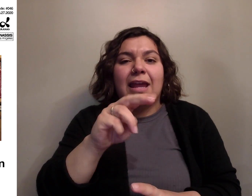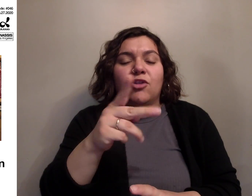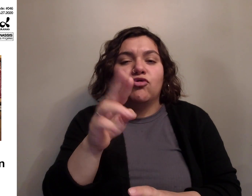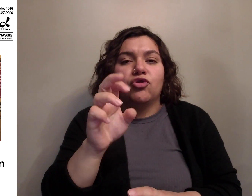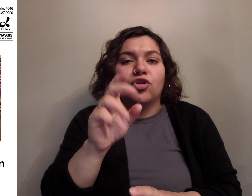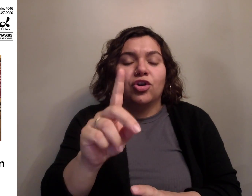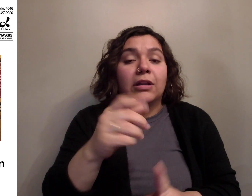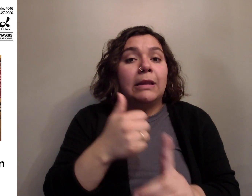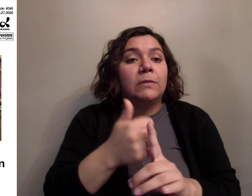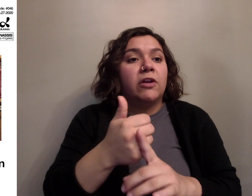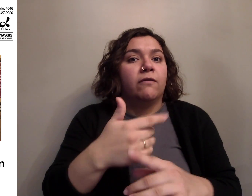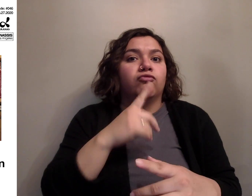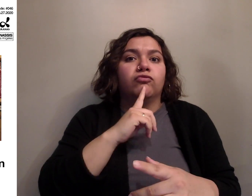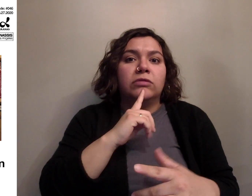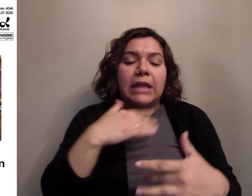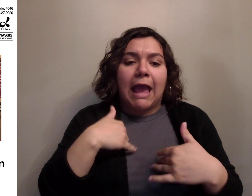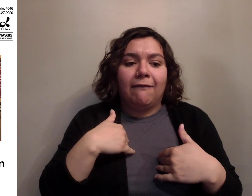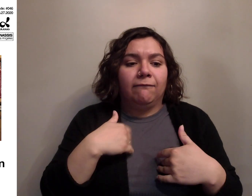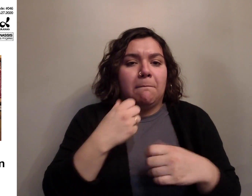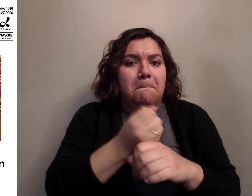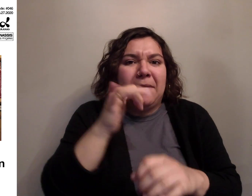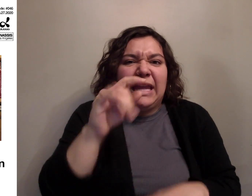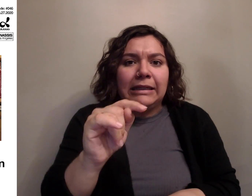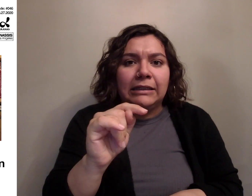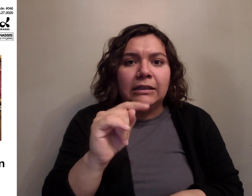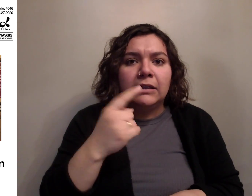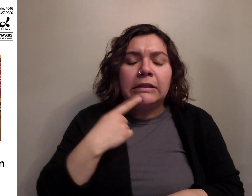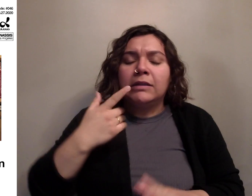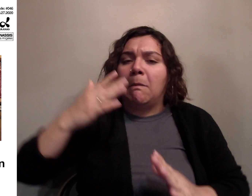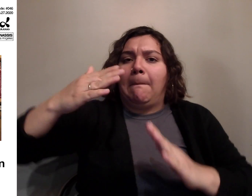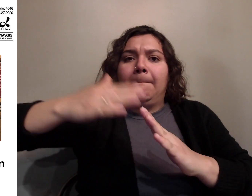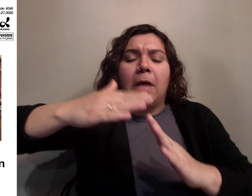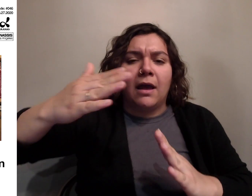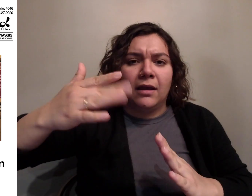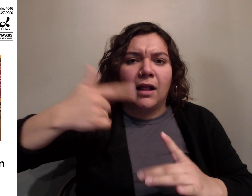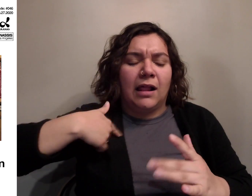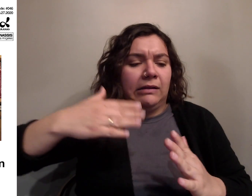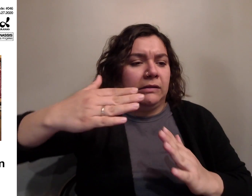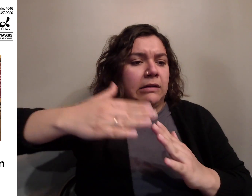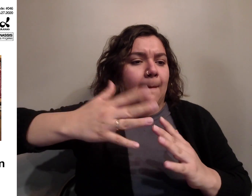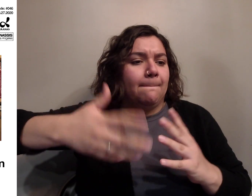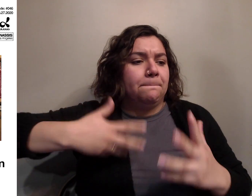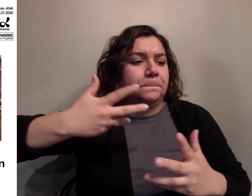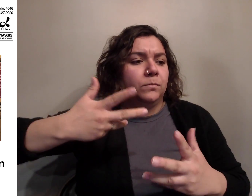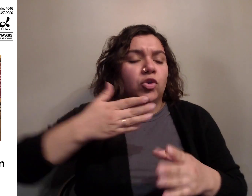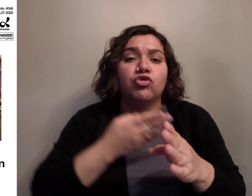members who really had it made in terms of, this is the ultimate